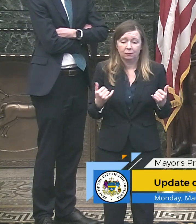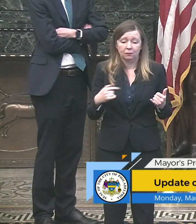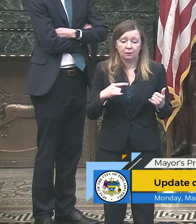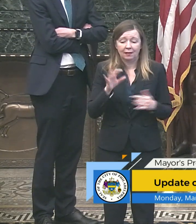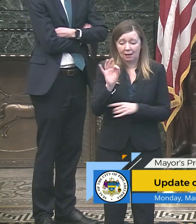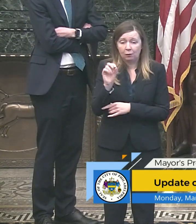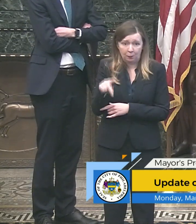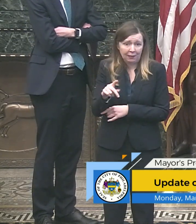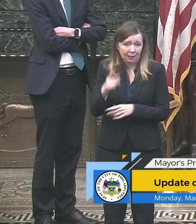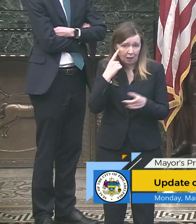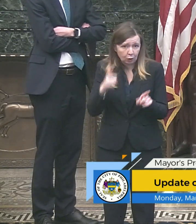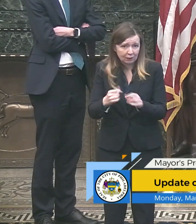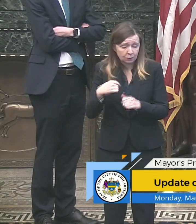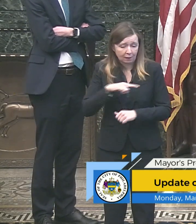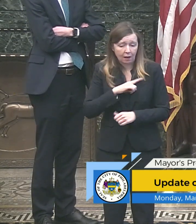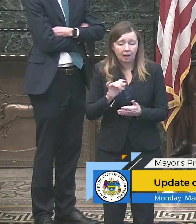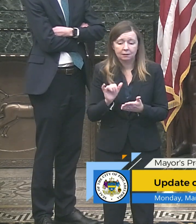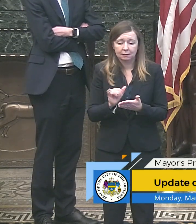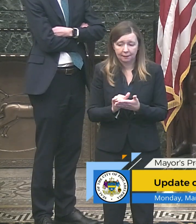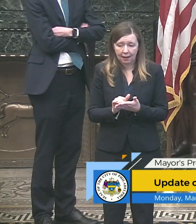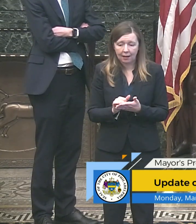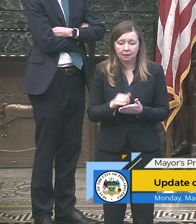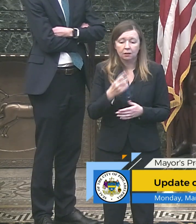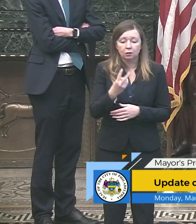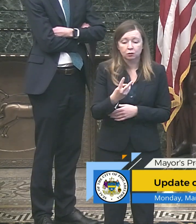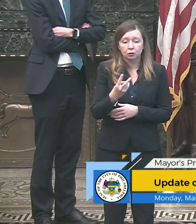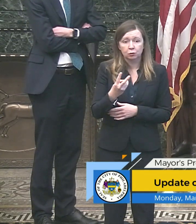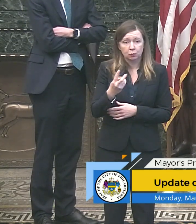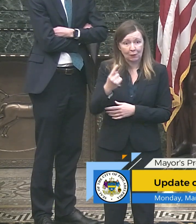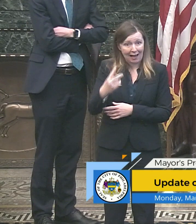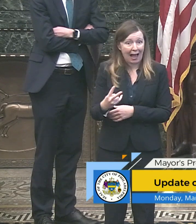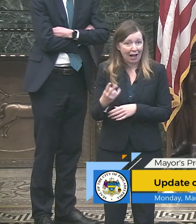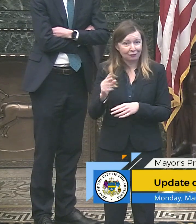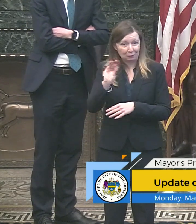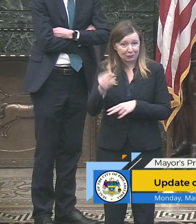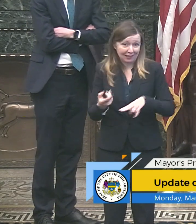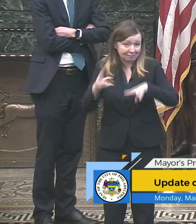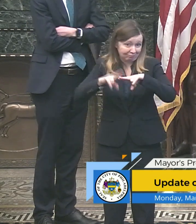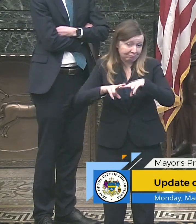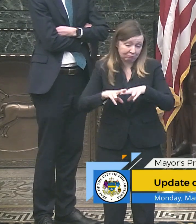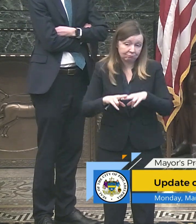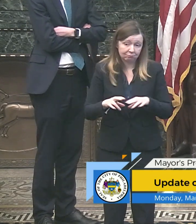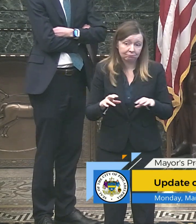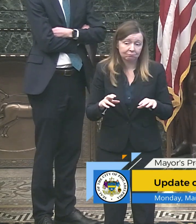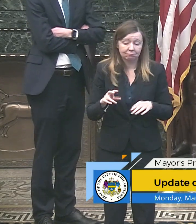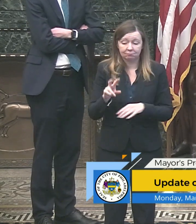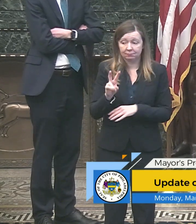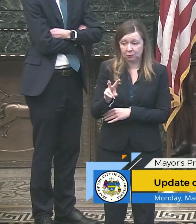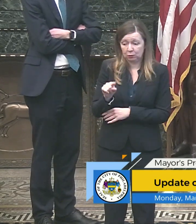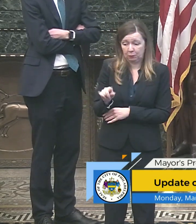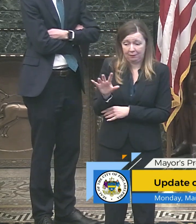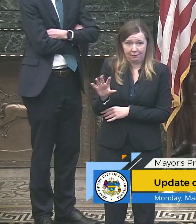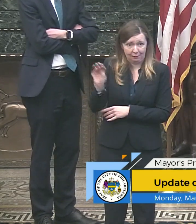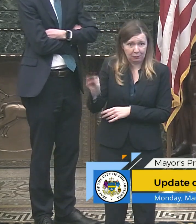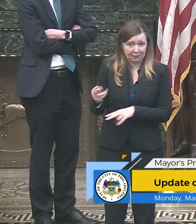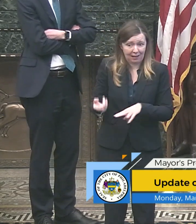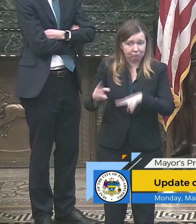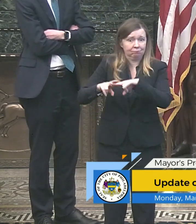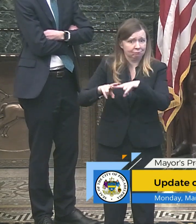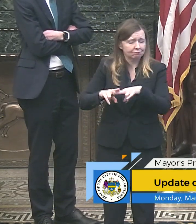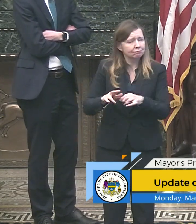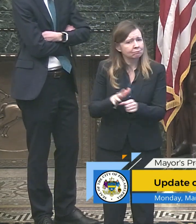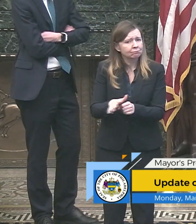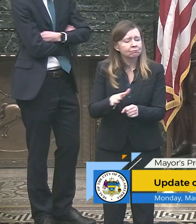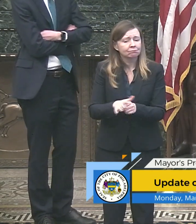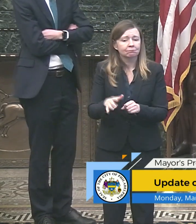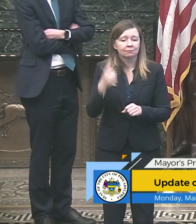FOP agrees, that the 2.5% that they received, 2.5% that they received is